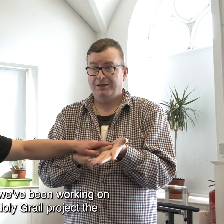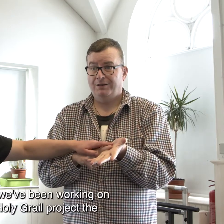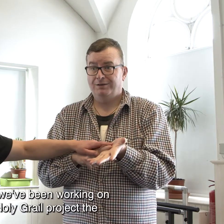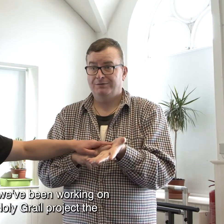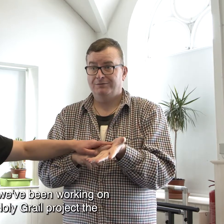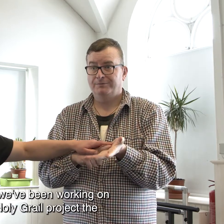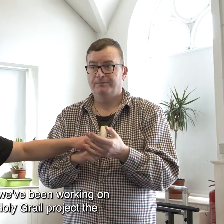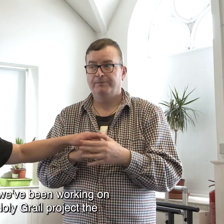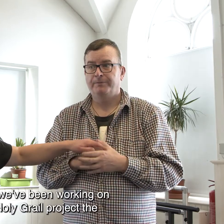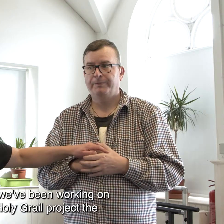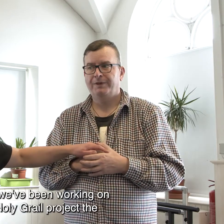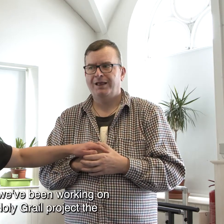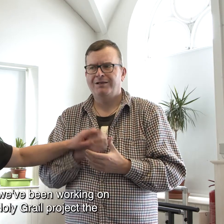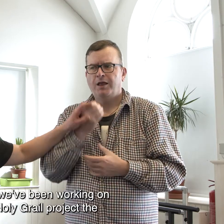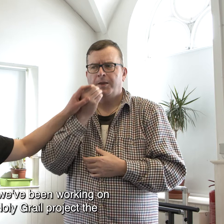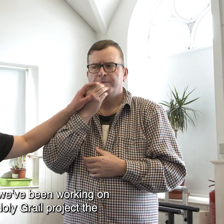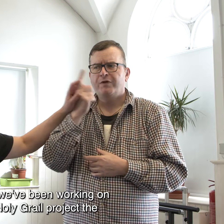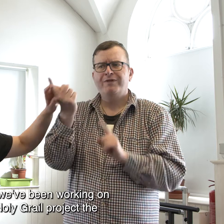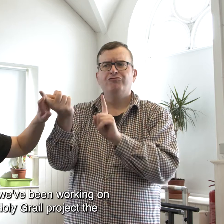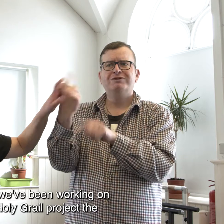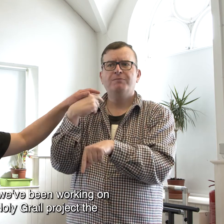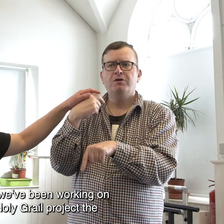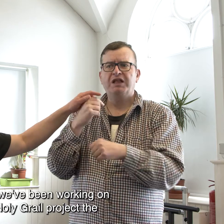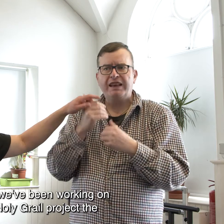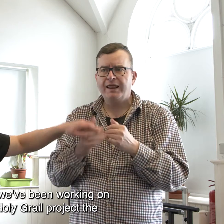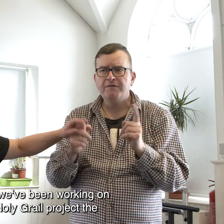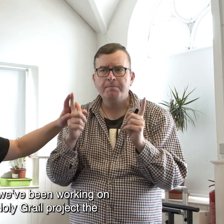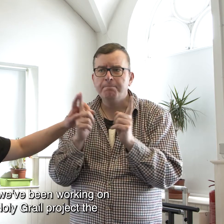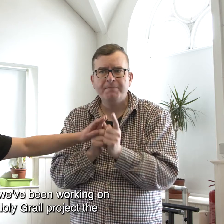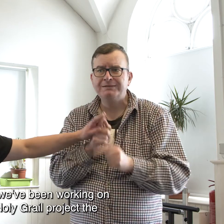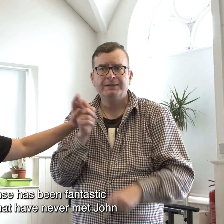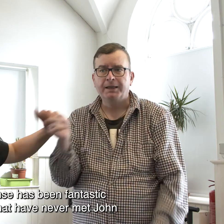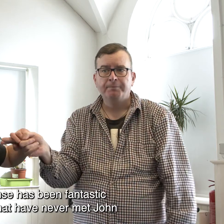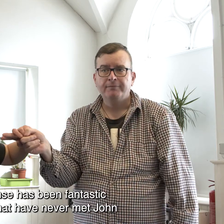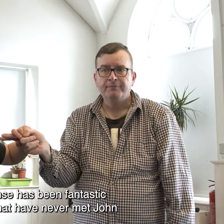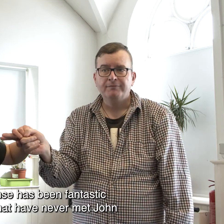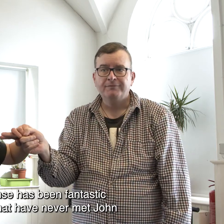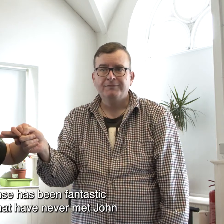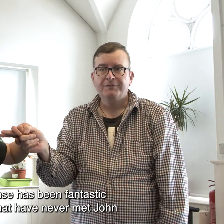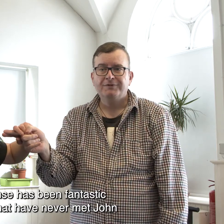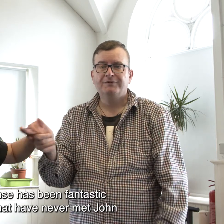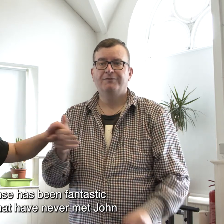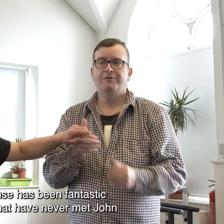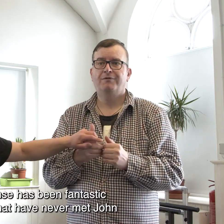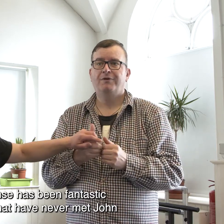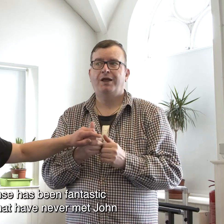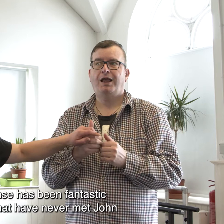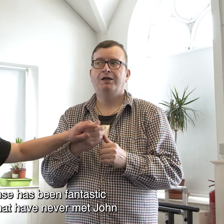Whilst we've been working on the Holy Grail project, the response has been fantastic. People that have